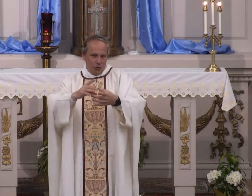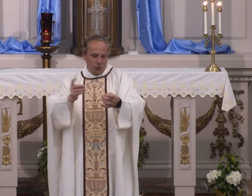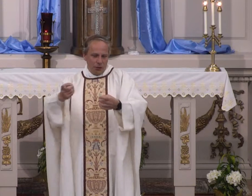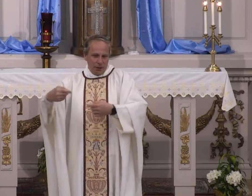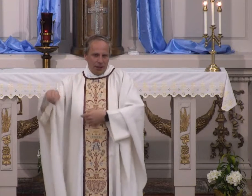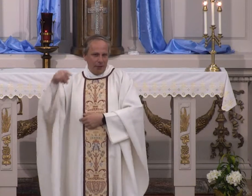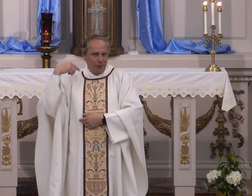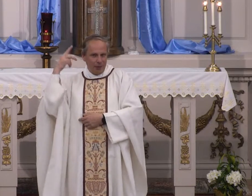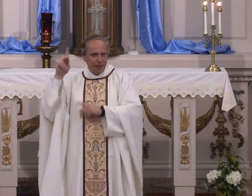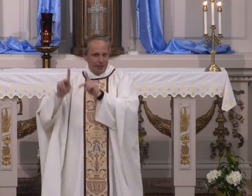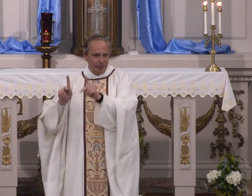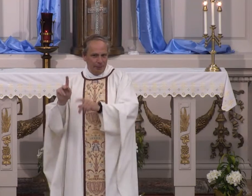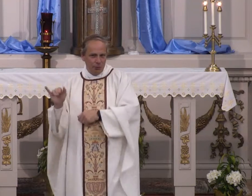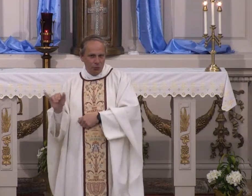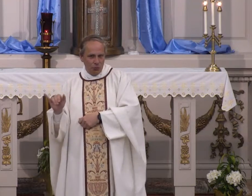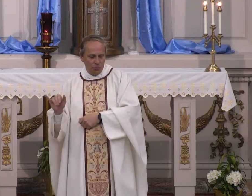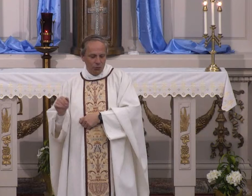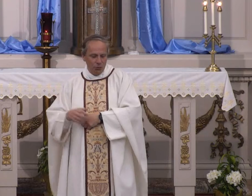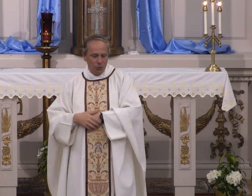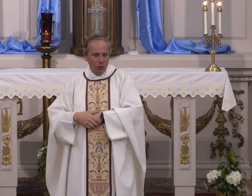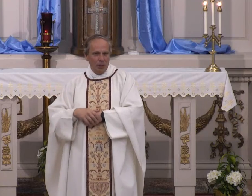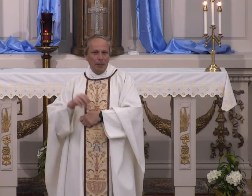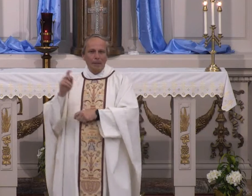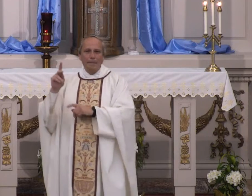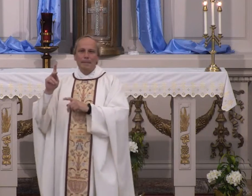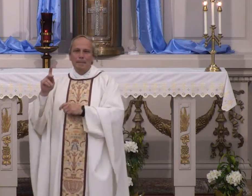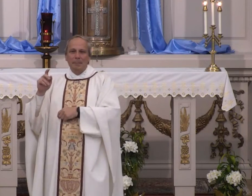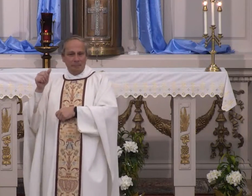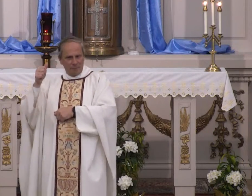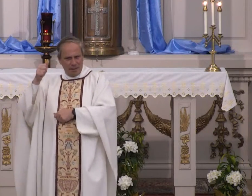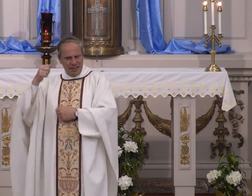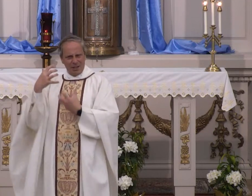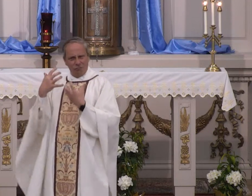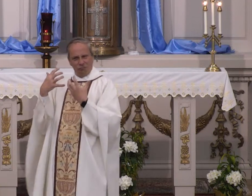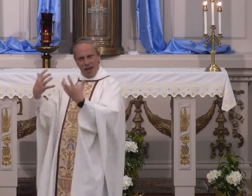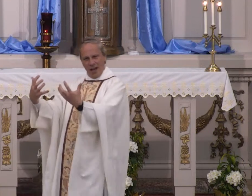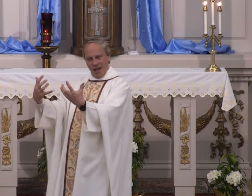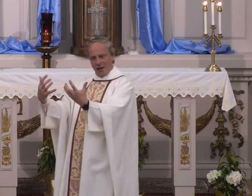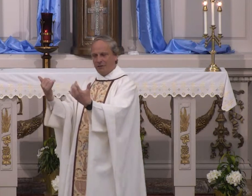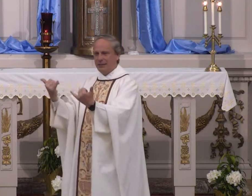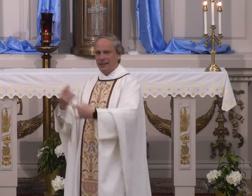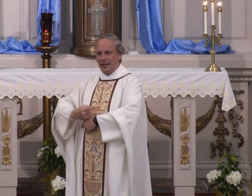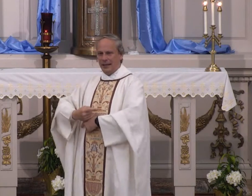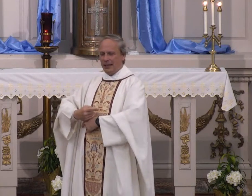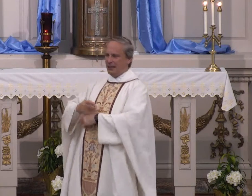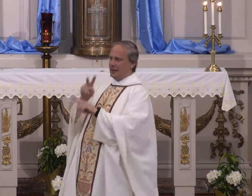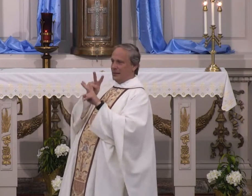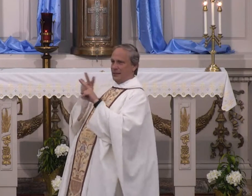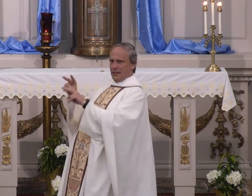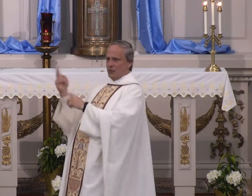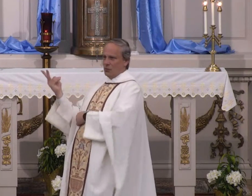And really, if you read the stories about them, they're madmen too.